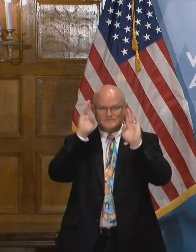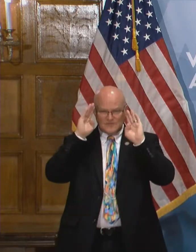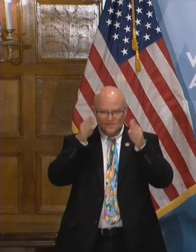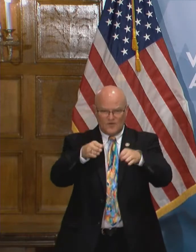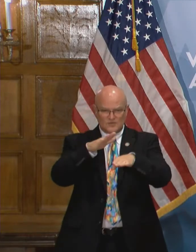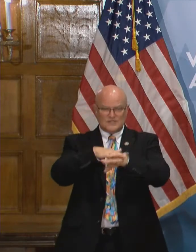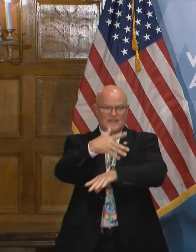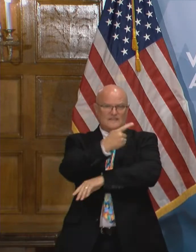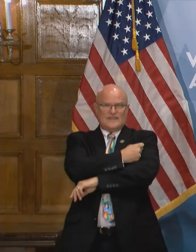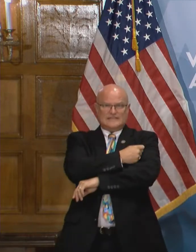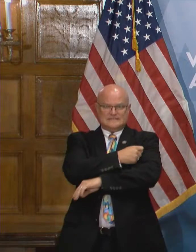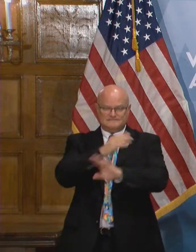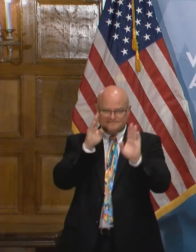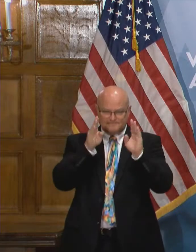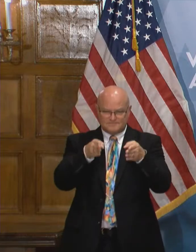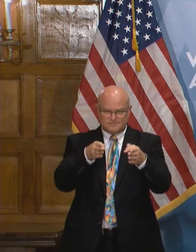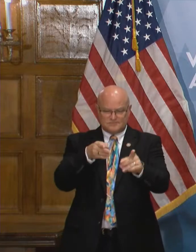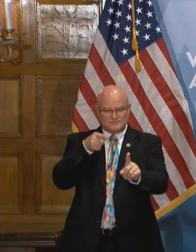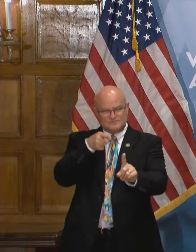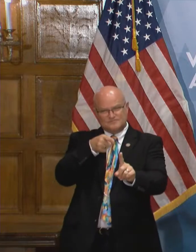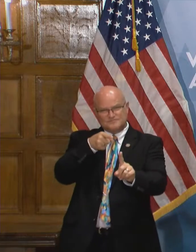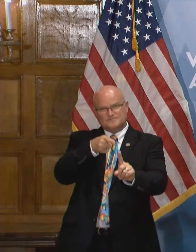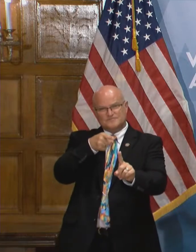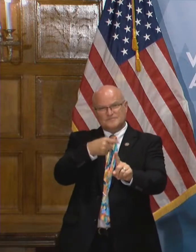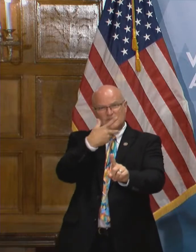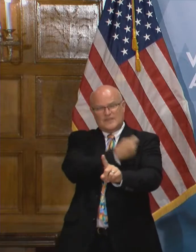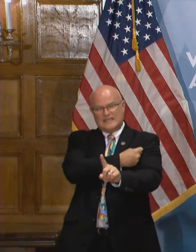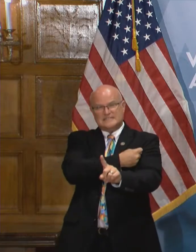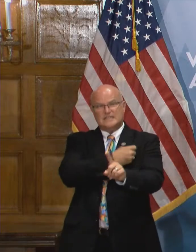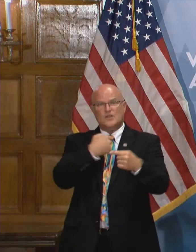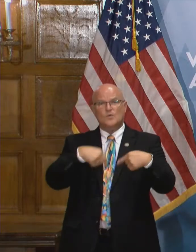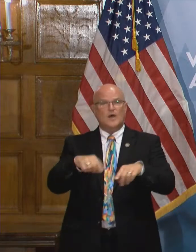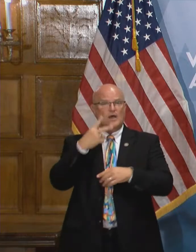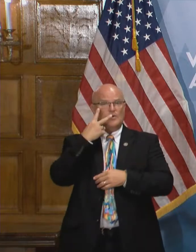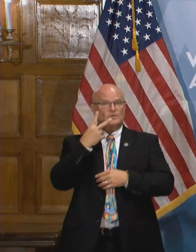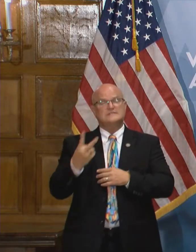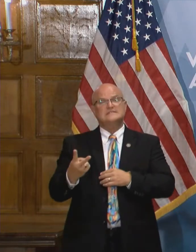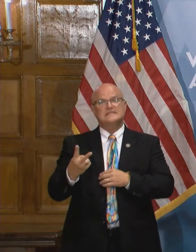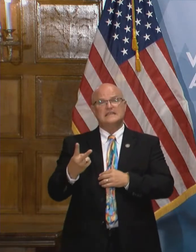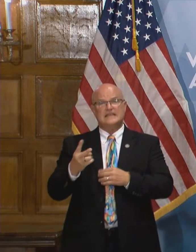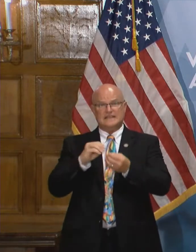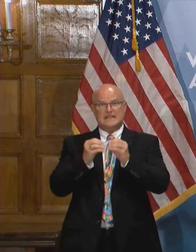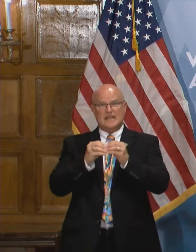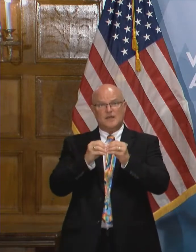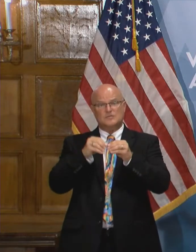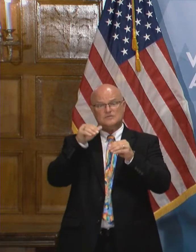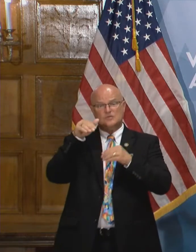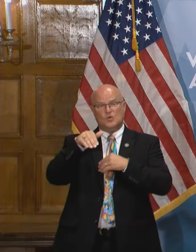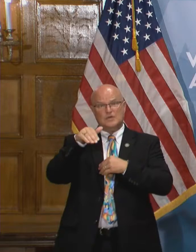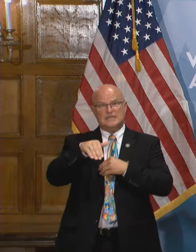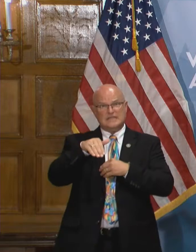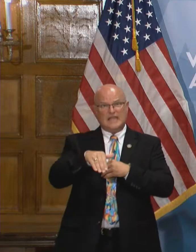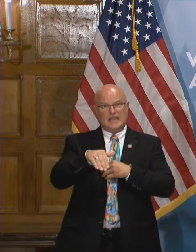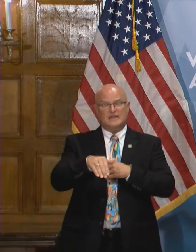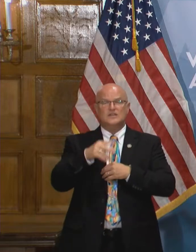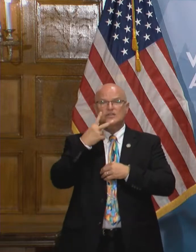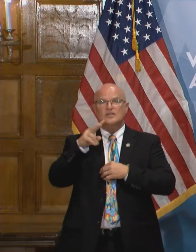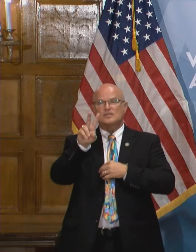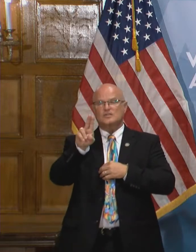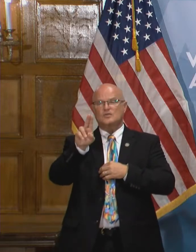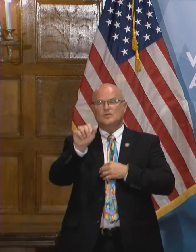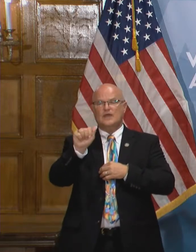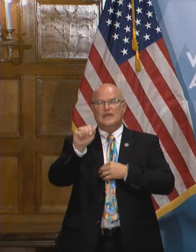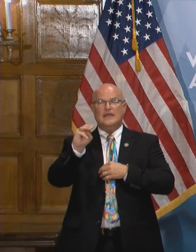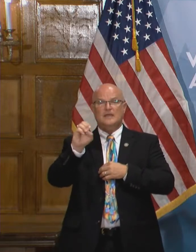the vaccines, because while we're seeing us going down, if you look at the